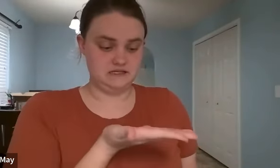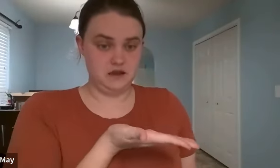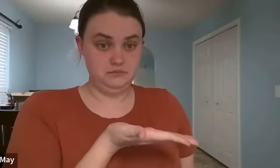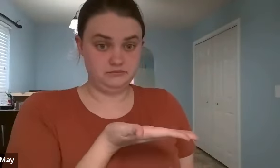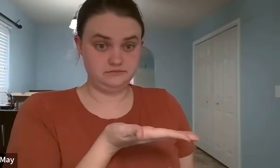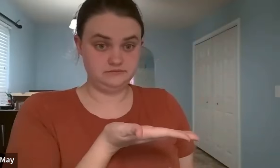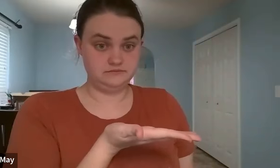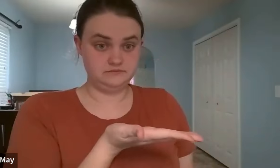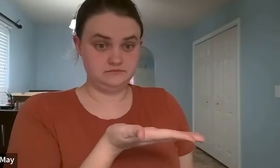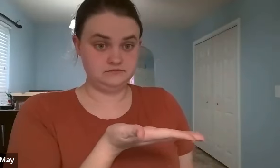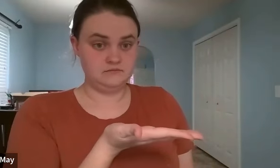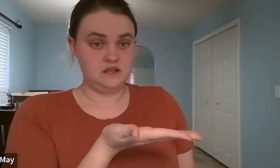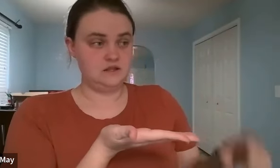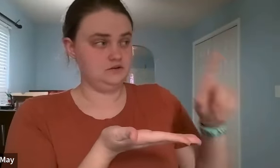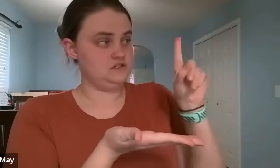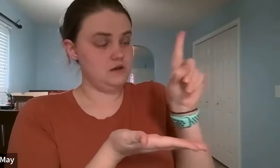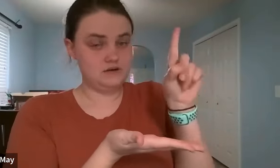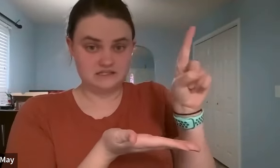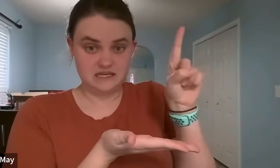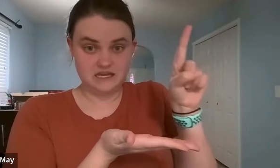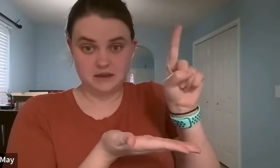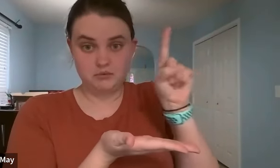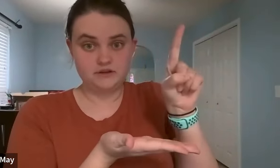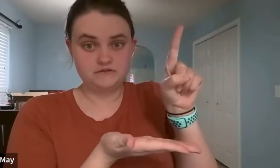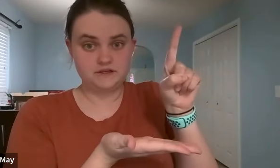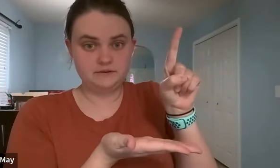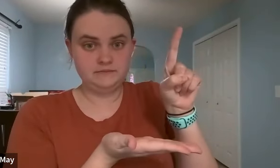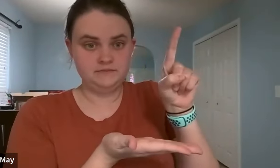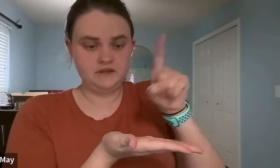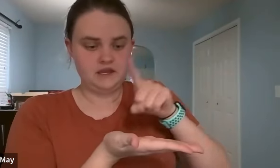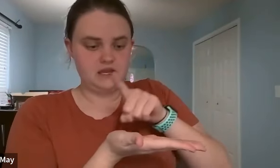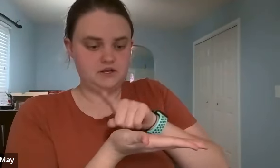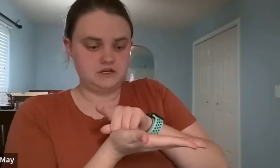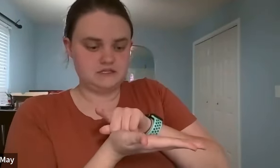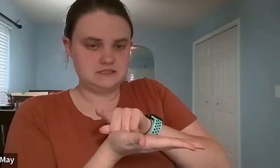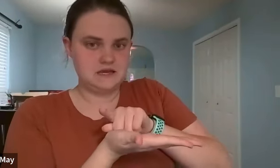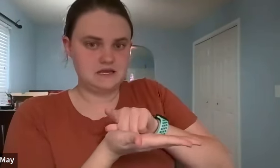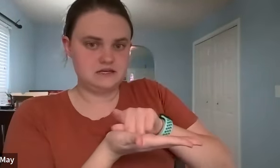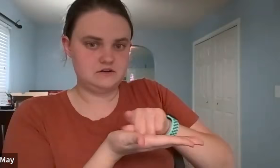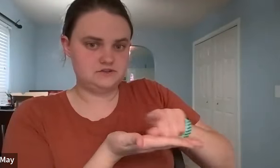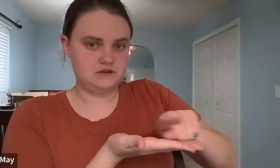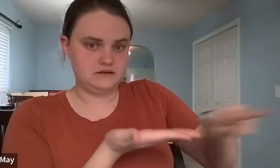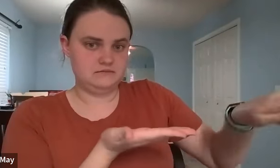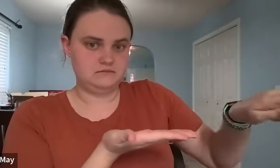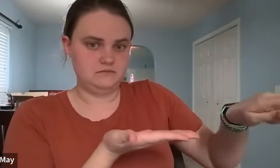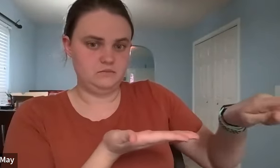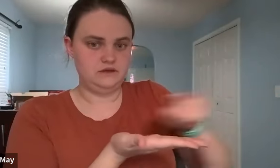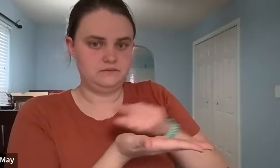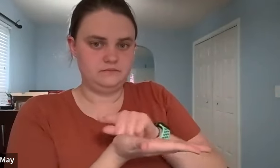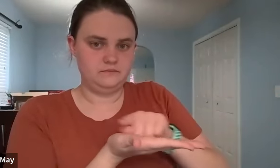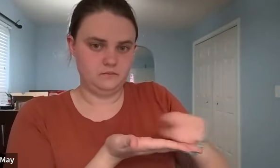up. Your dominant's again in that pointer finger, and you're going to slide it across your hand. Week,